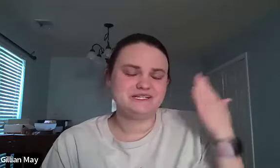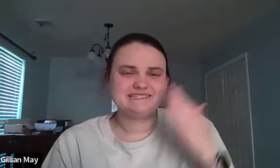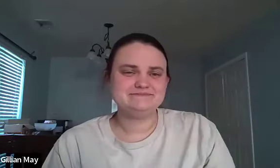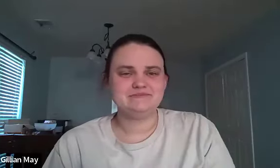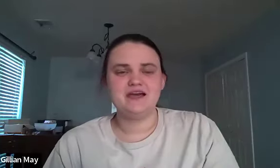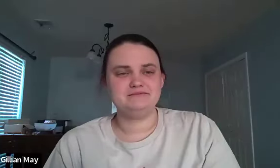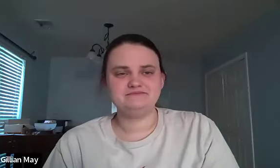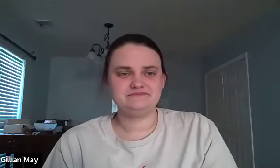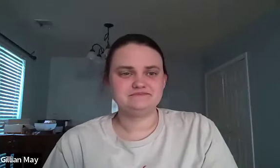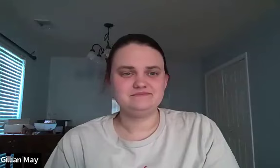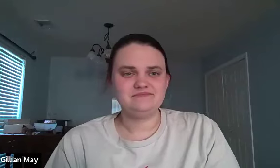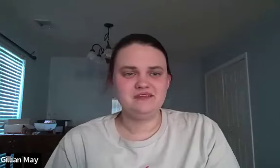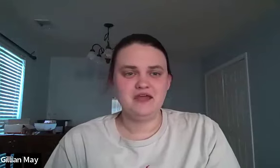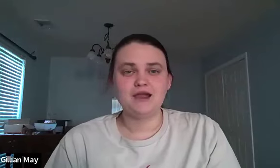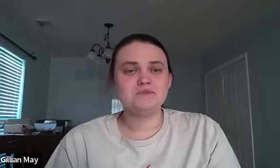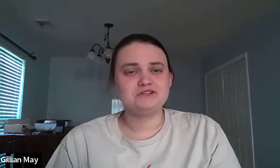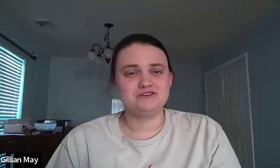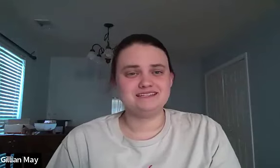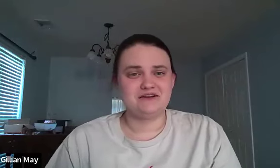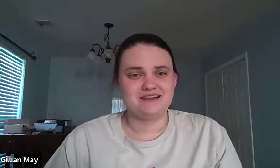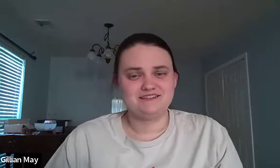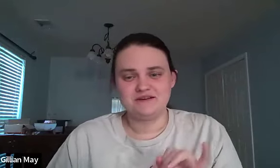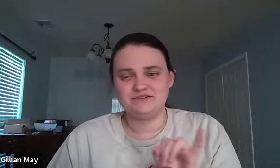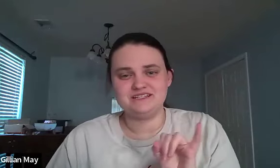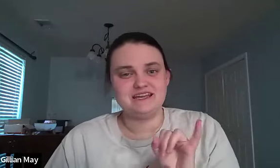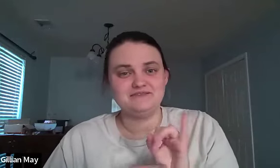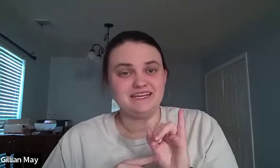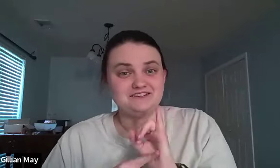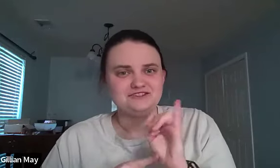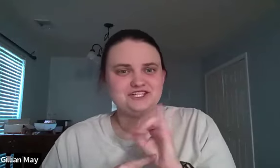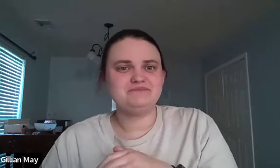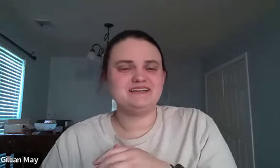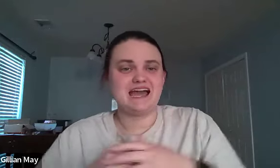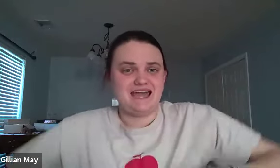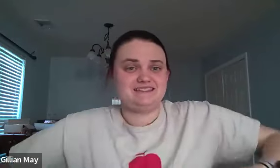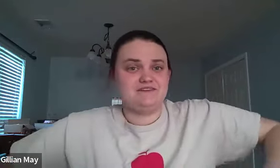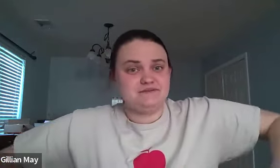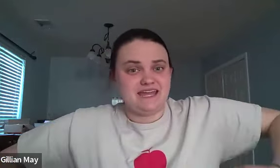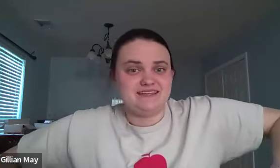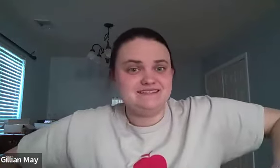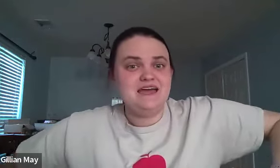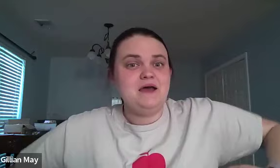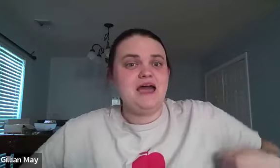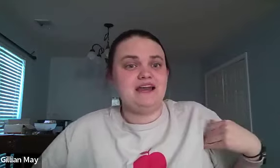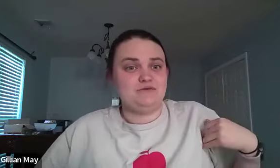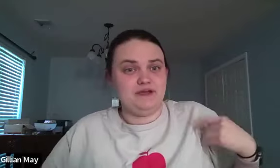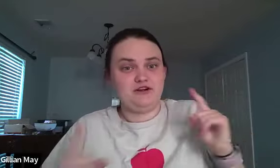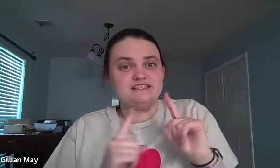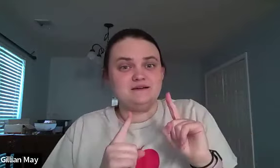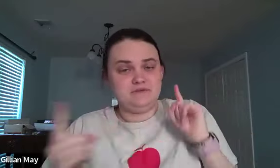morning. I remember stressing out, guys, on my first day of like internship because I had stuff in my hands and I ran in